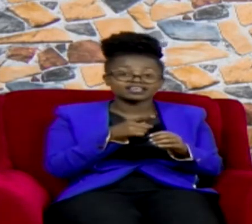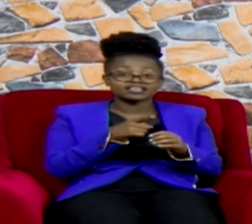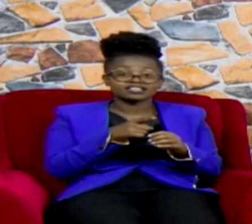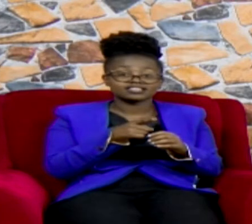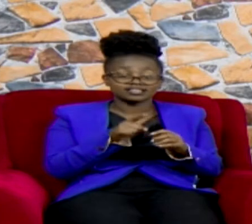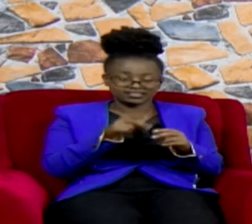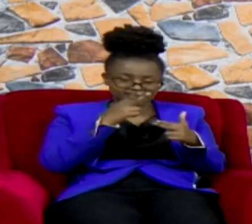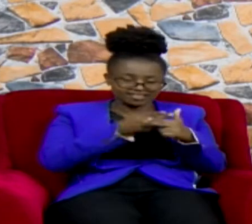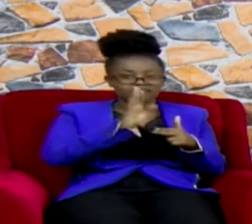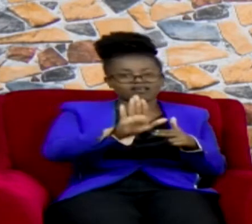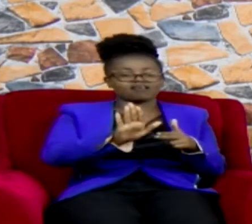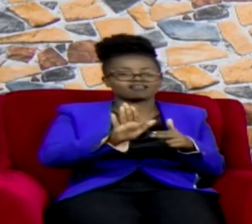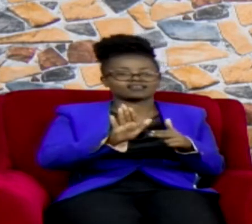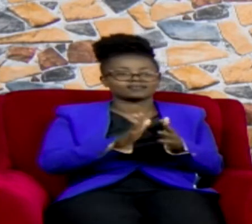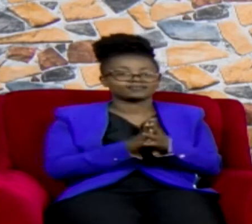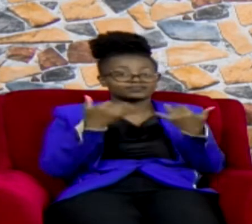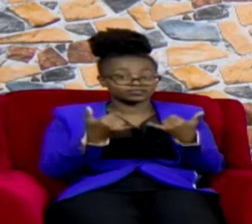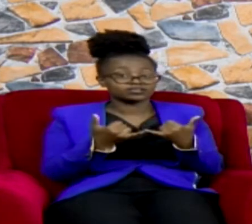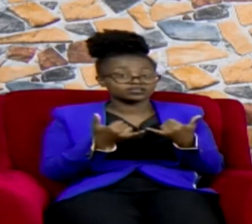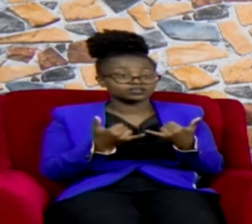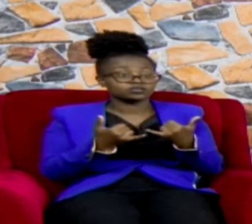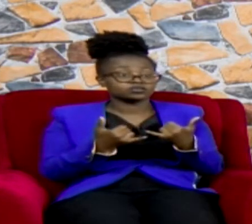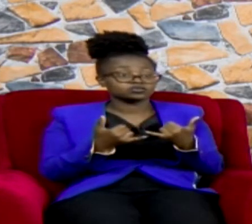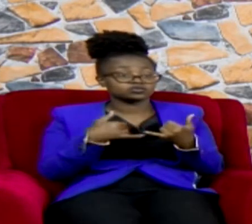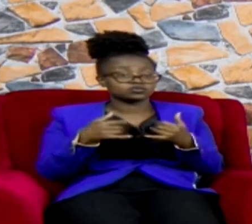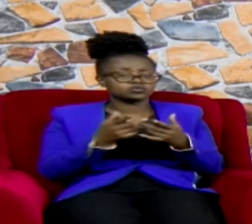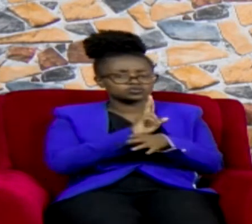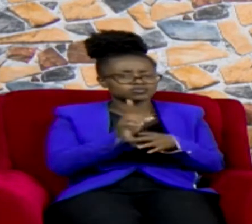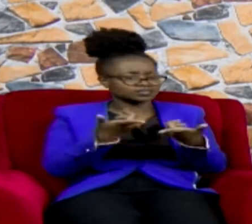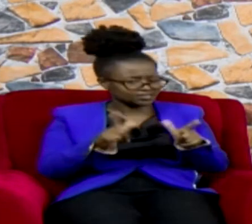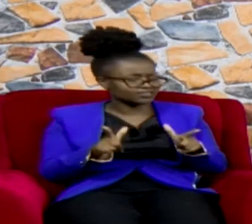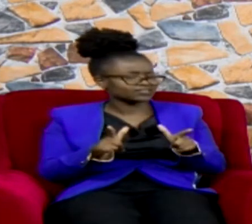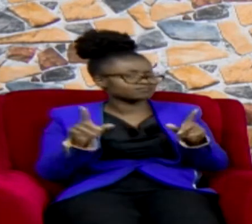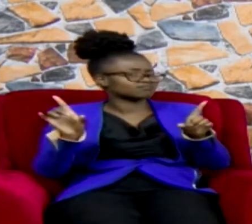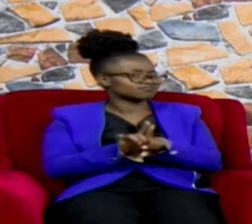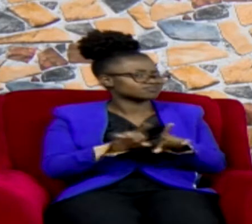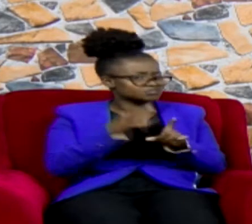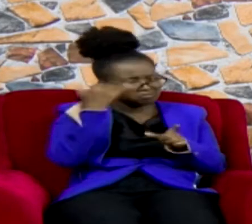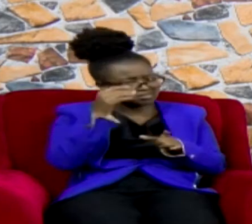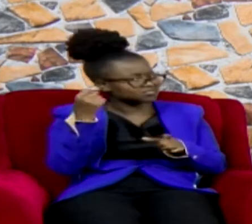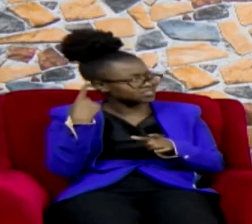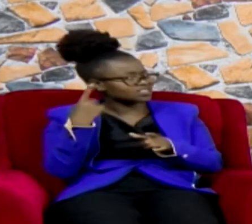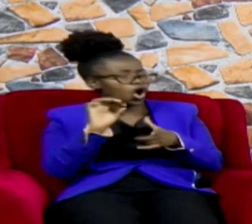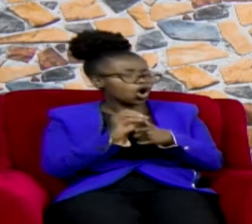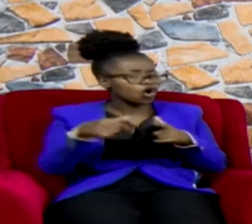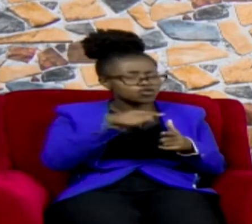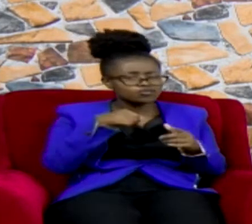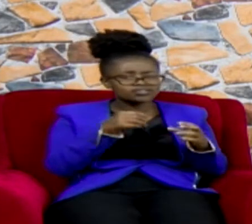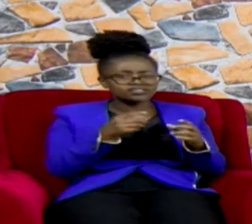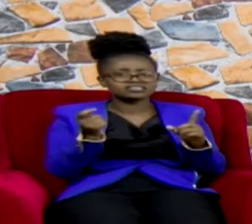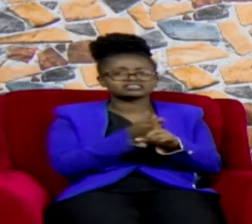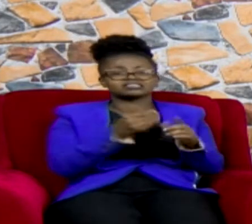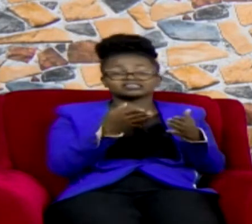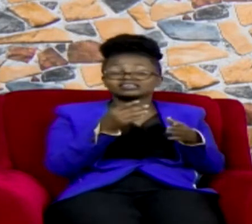own name. Yes. Okay. So now, should we adjust our language to align to the way they understand it, or should we just treat it